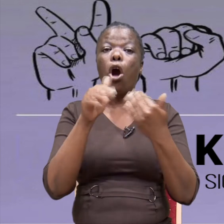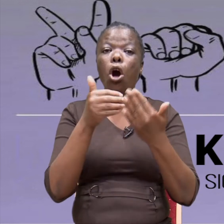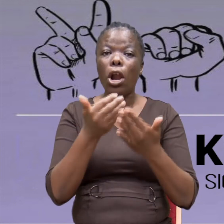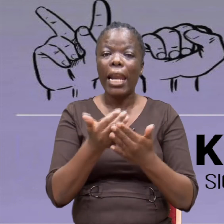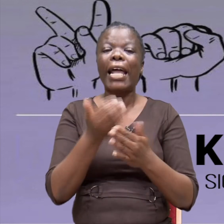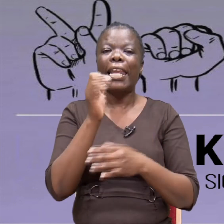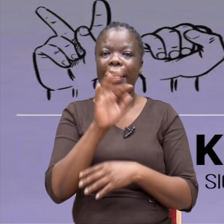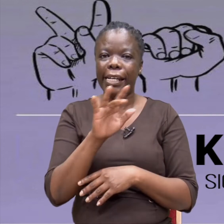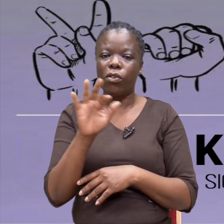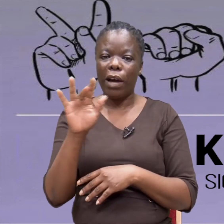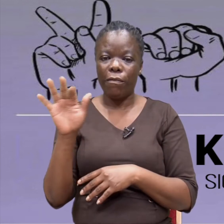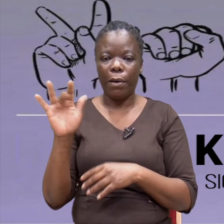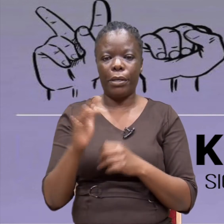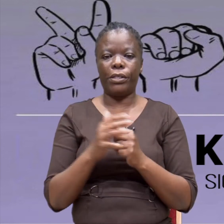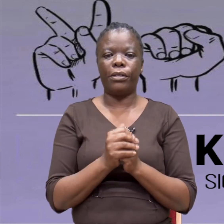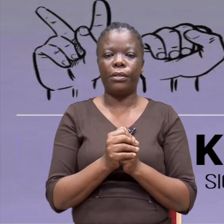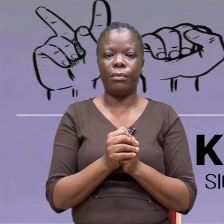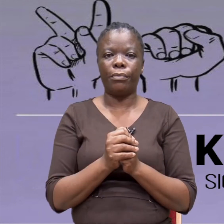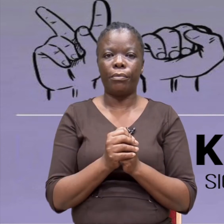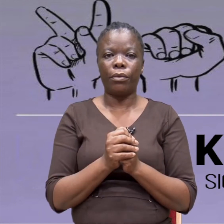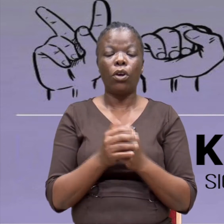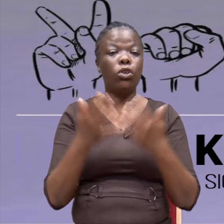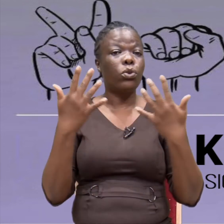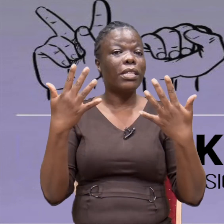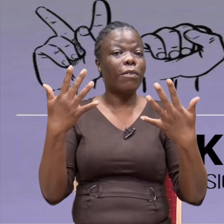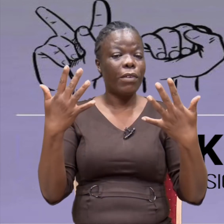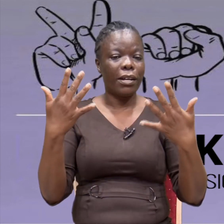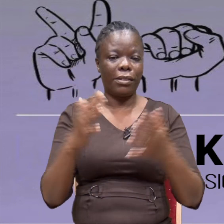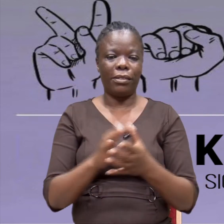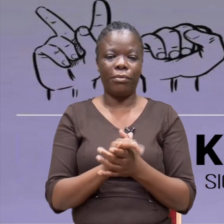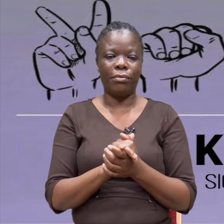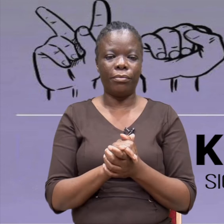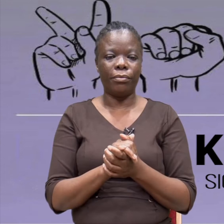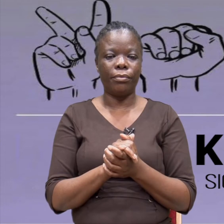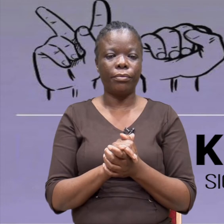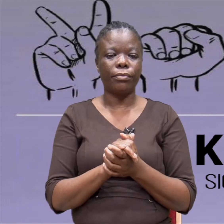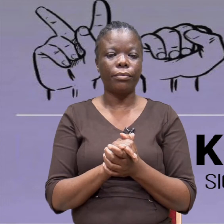all letters of alphabet using the fingers.